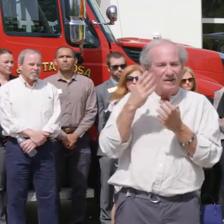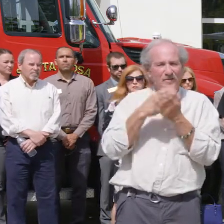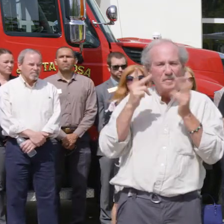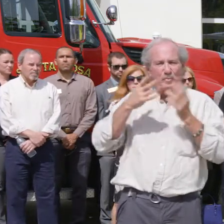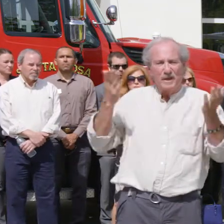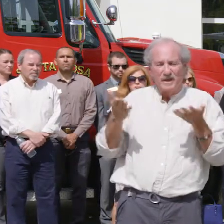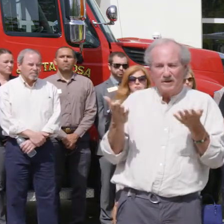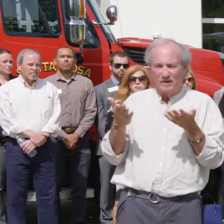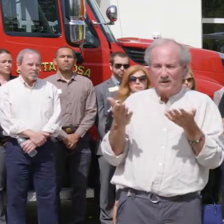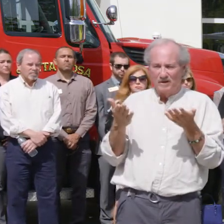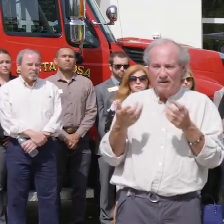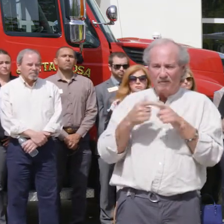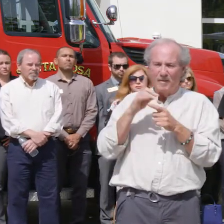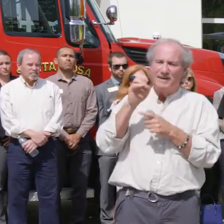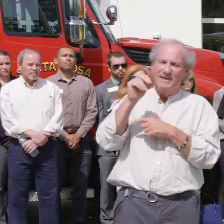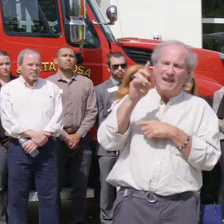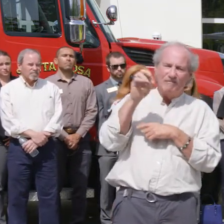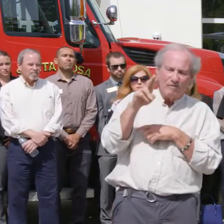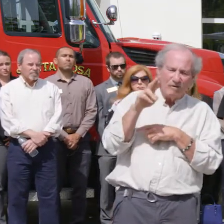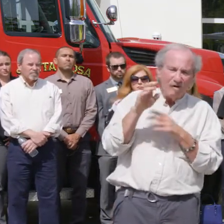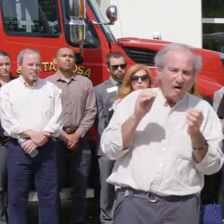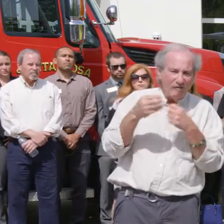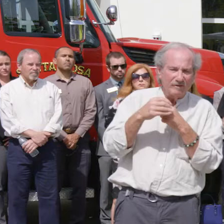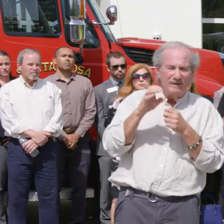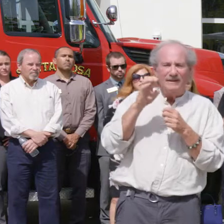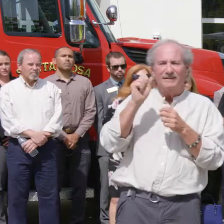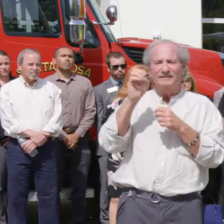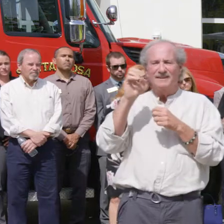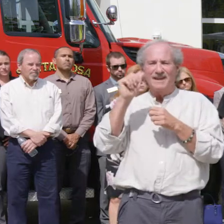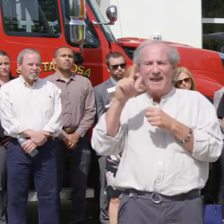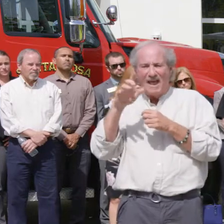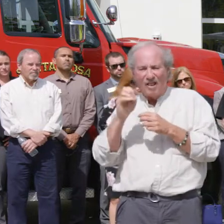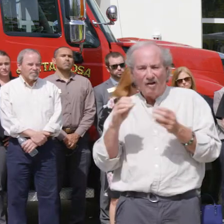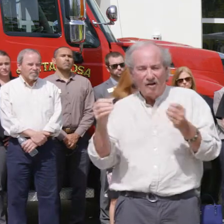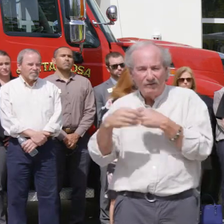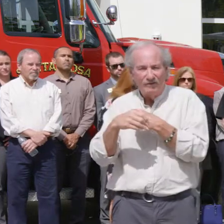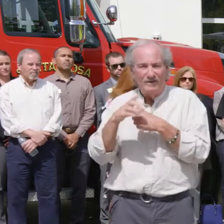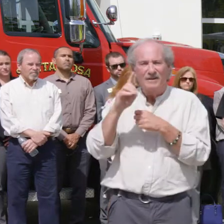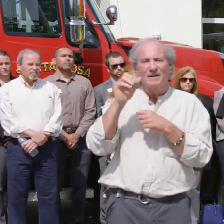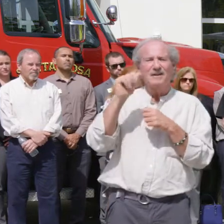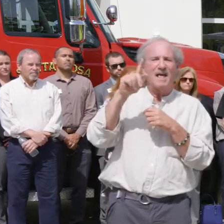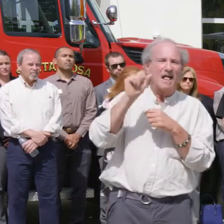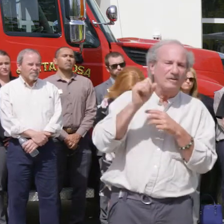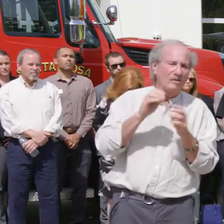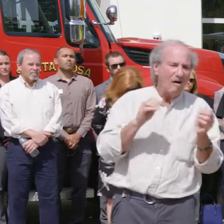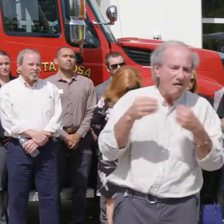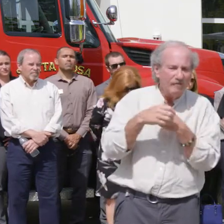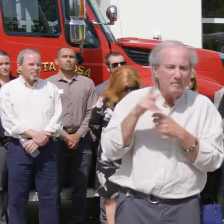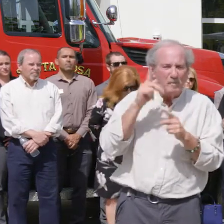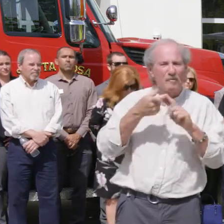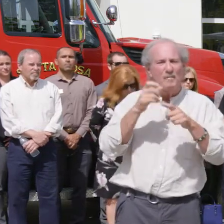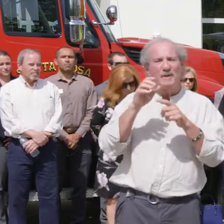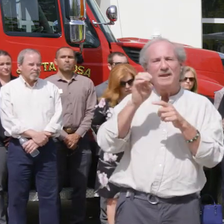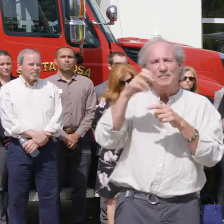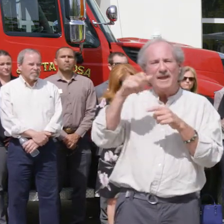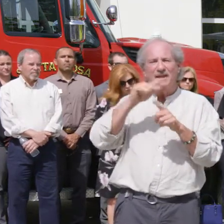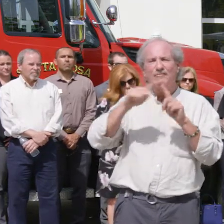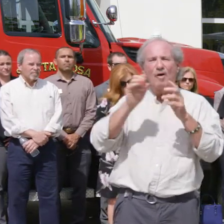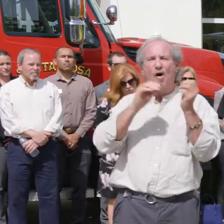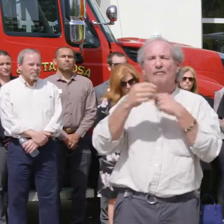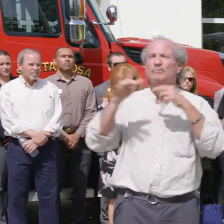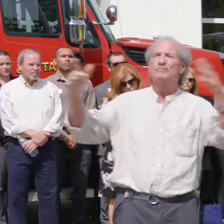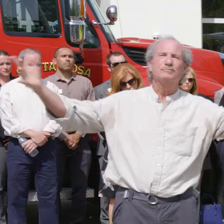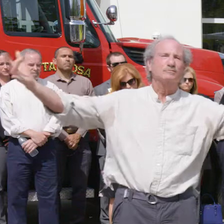here from our Denver office, our Seattle office, our Dallas office, many